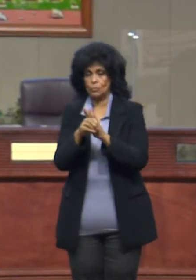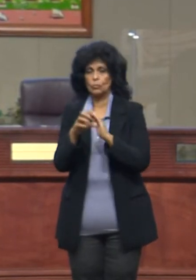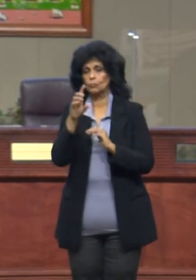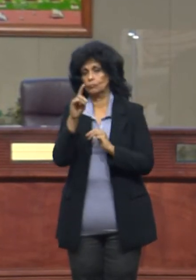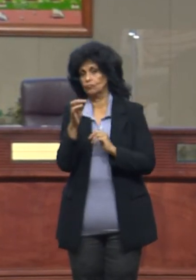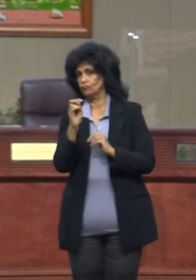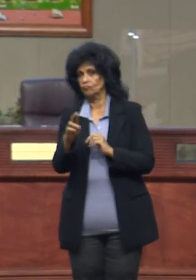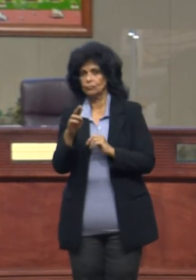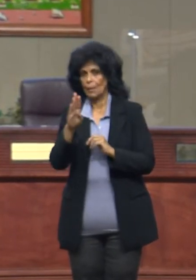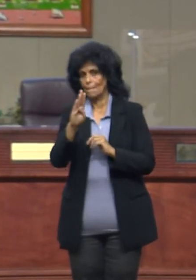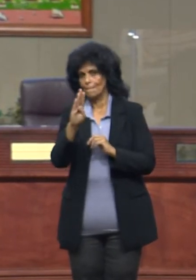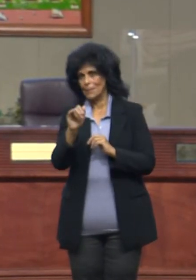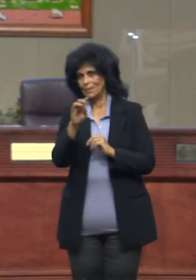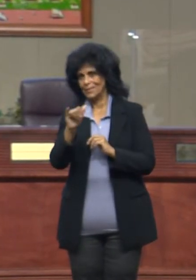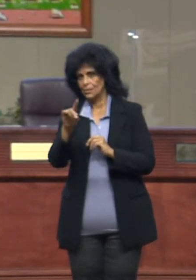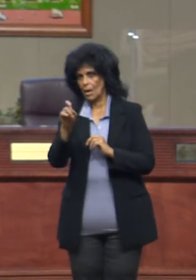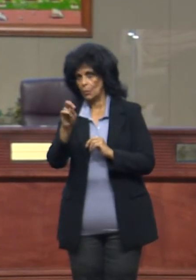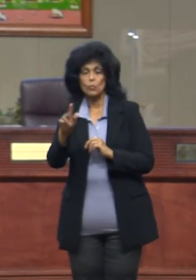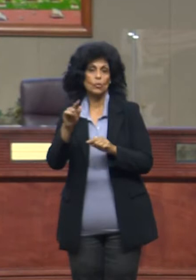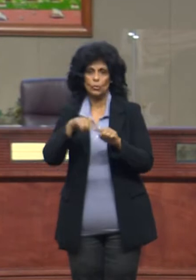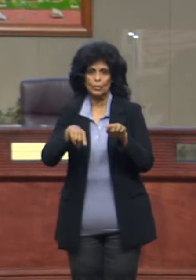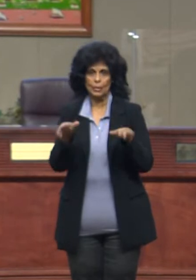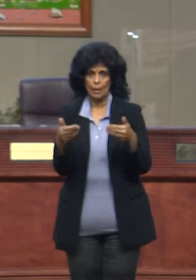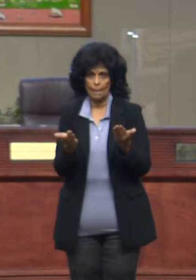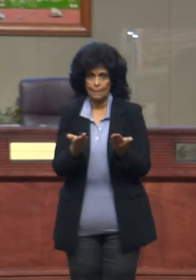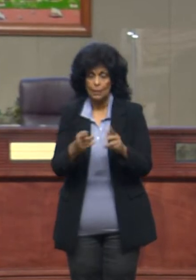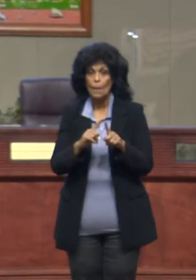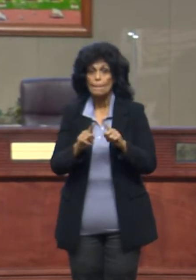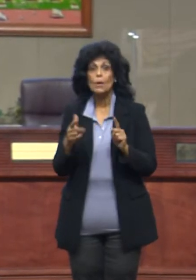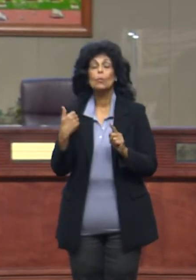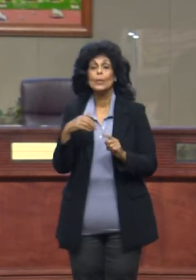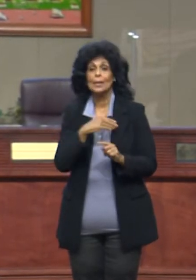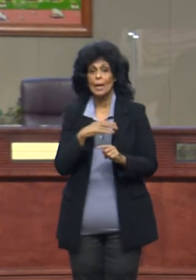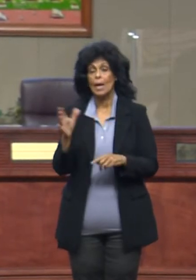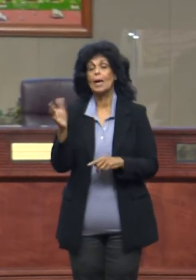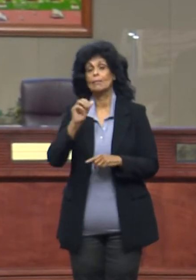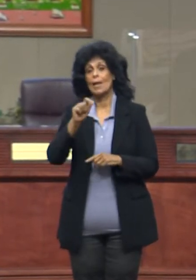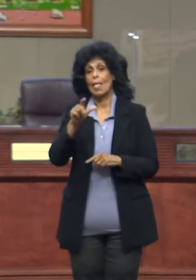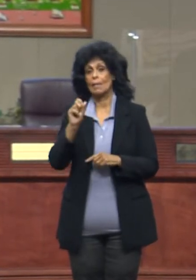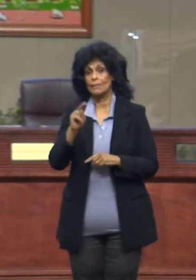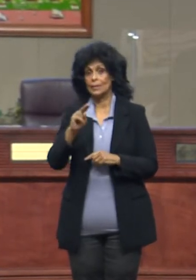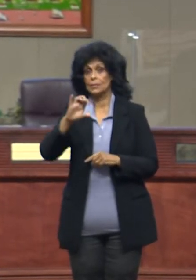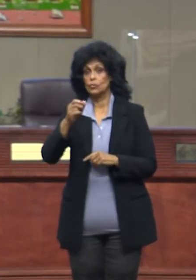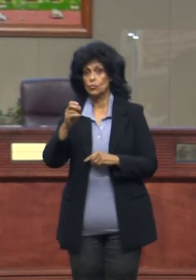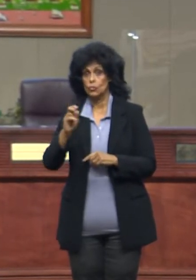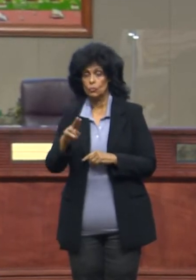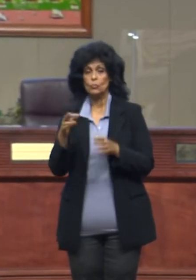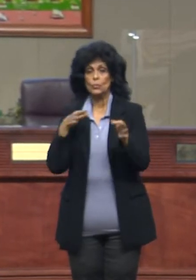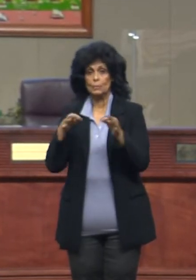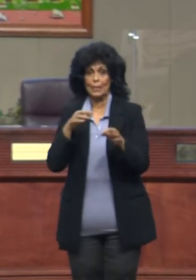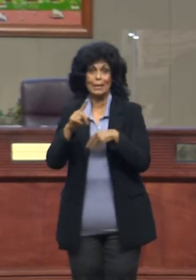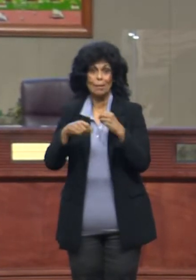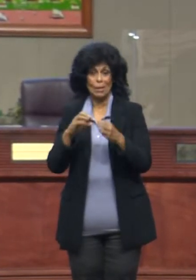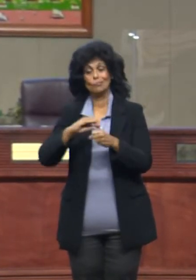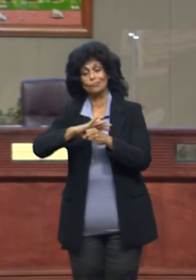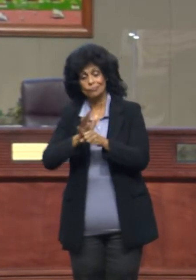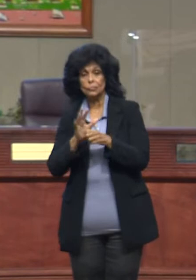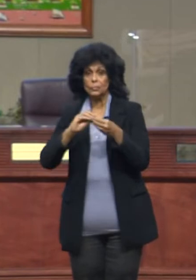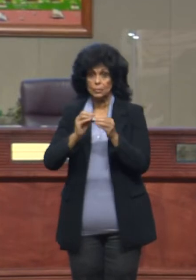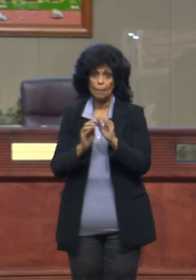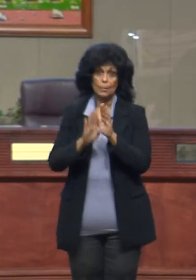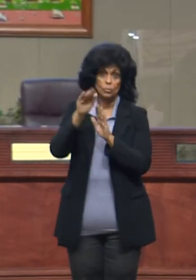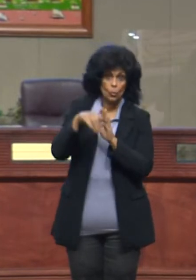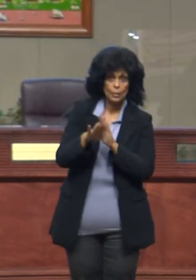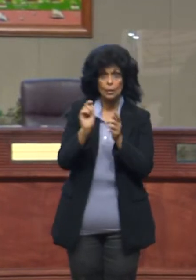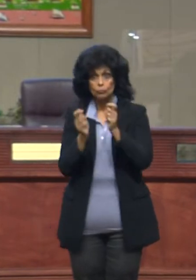Health in Orange County is here to discuss details on the vaccination process as well as COVID-19 trending in our area. We'll begin